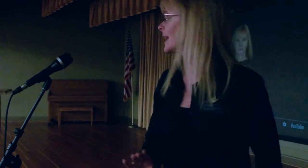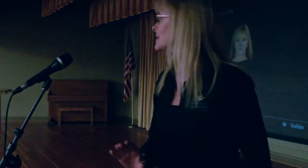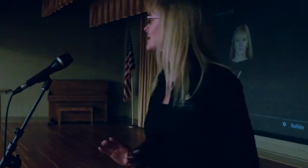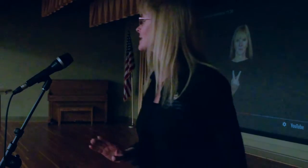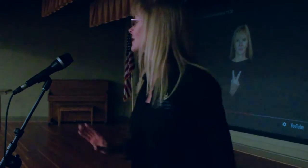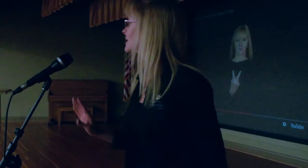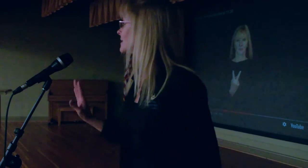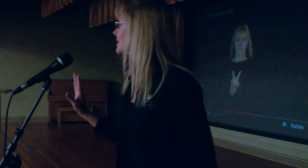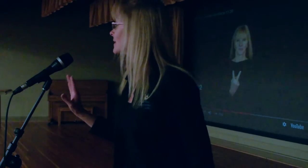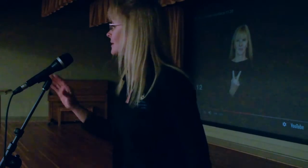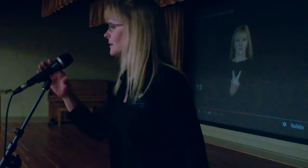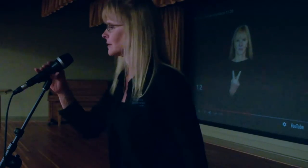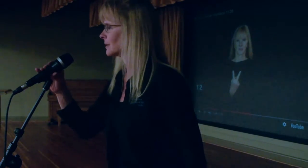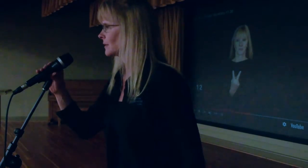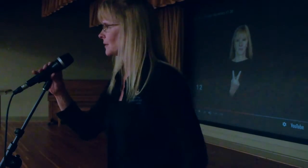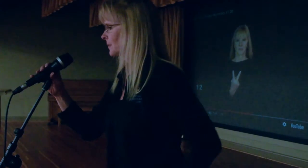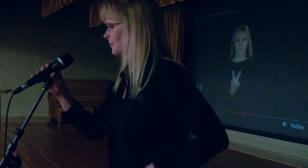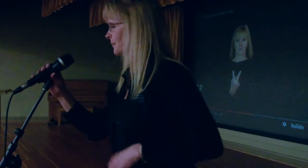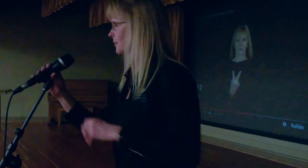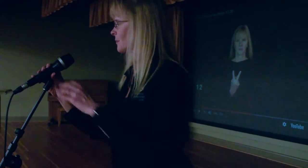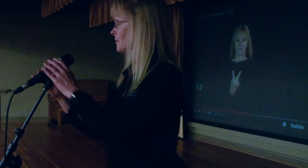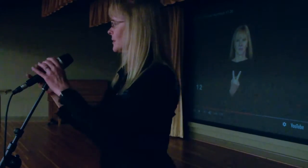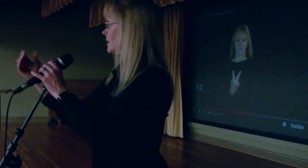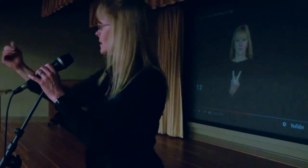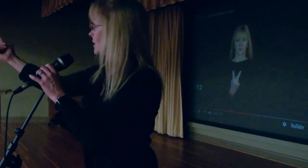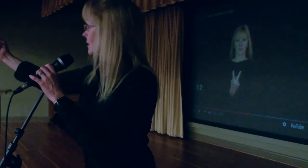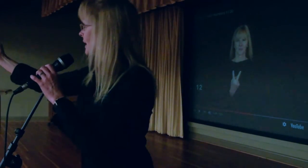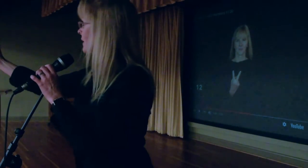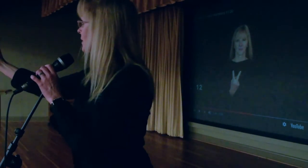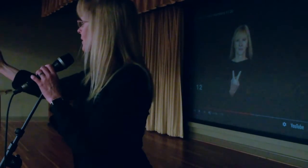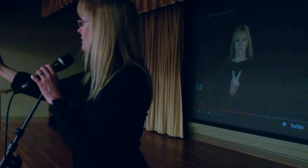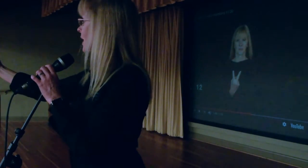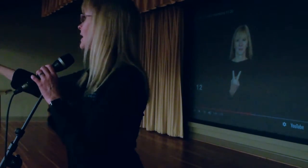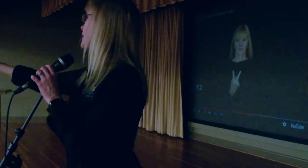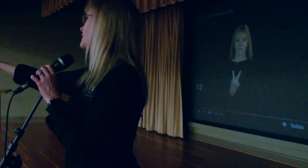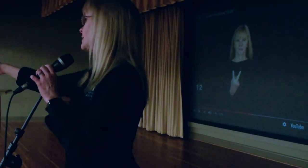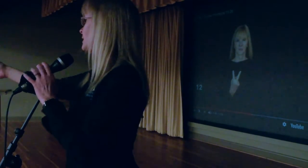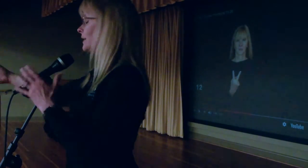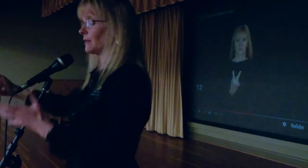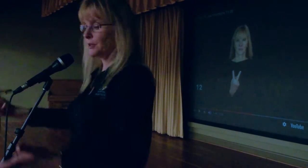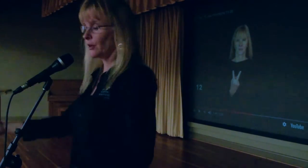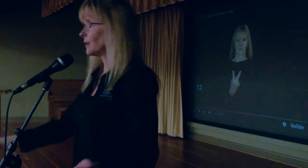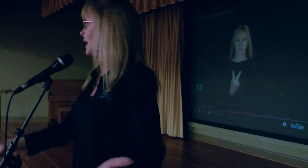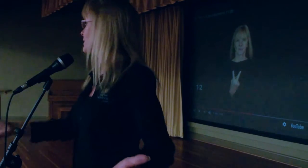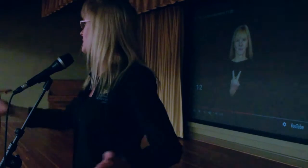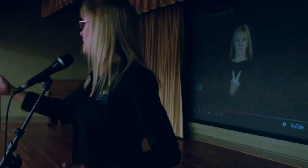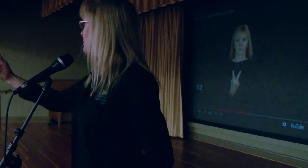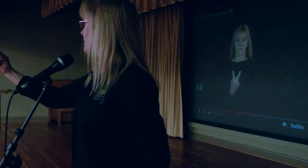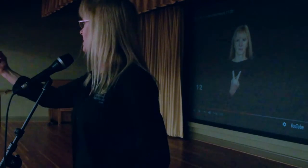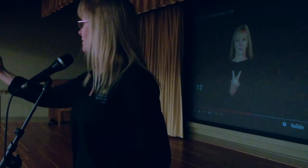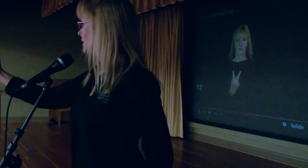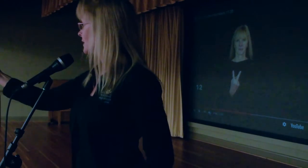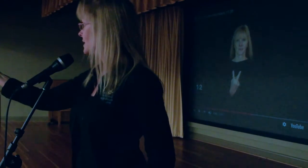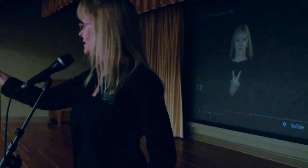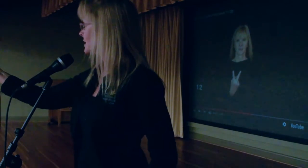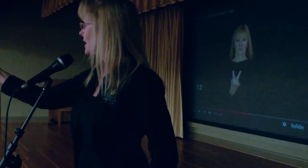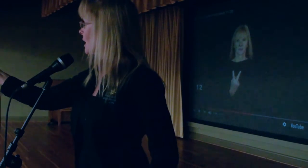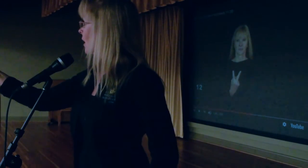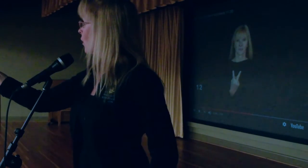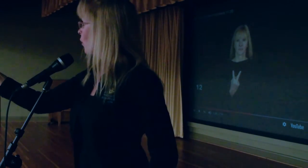Yes. The microphone's in the way when you're doing that. Thank you. I'm sorry how the setup is over here. This is